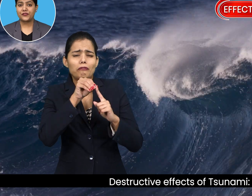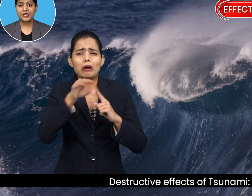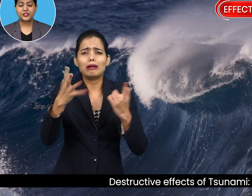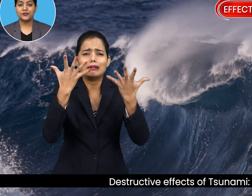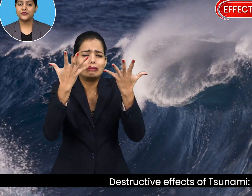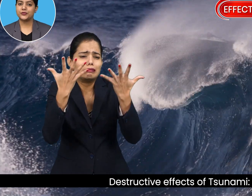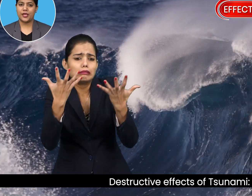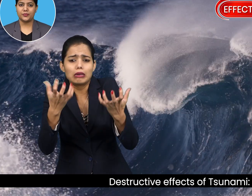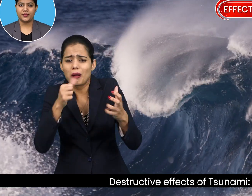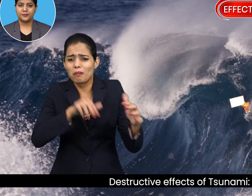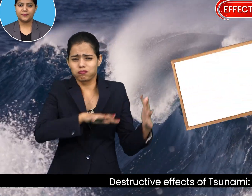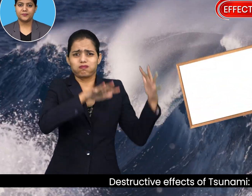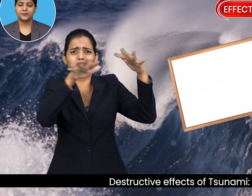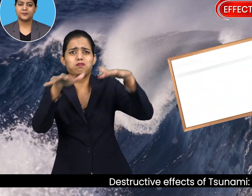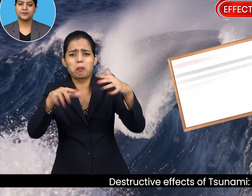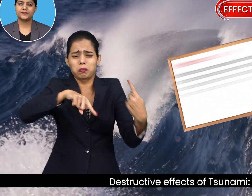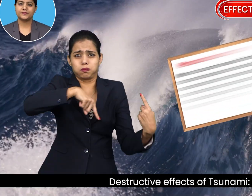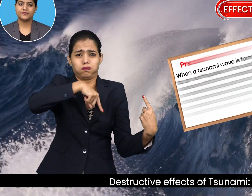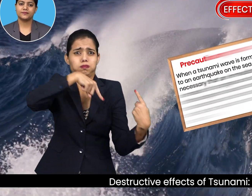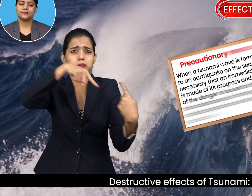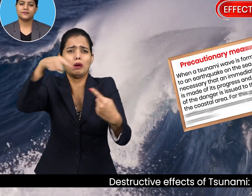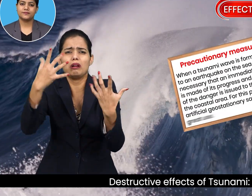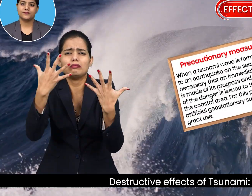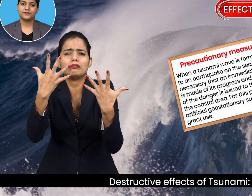Destructive effects of tsunami.